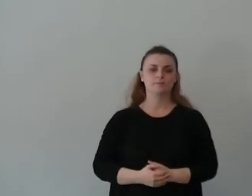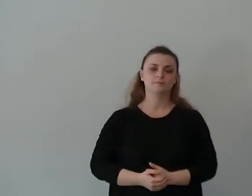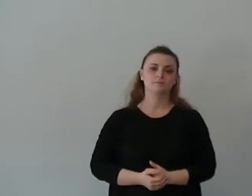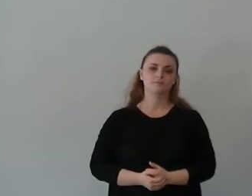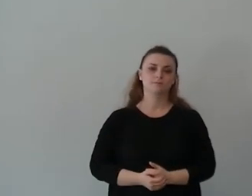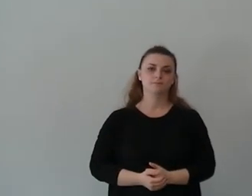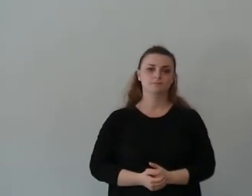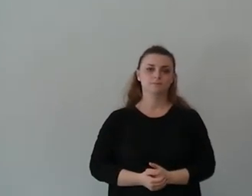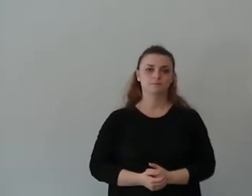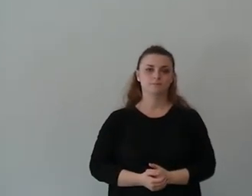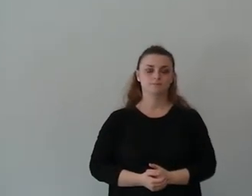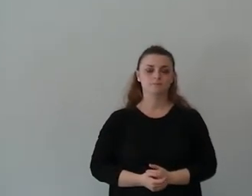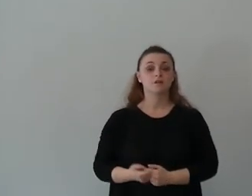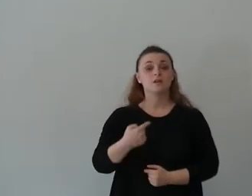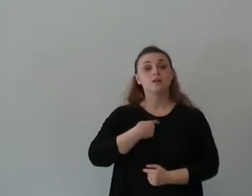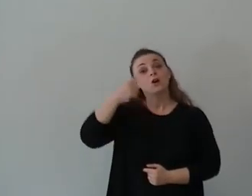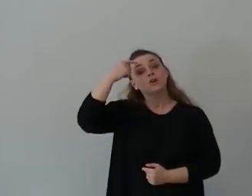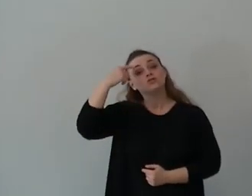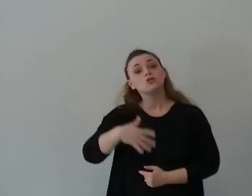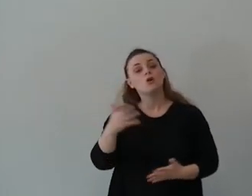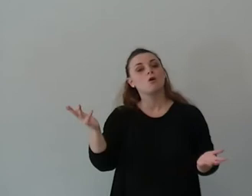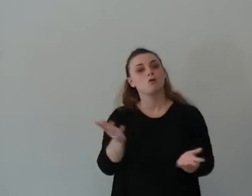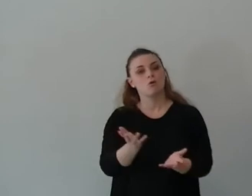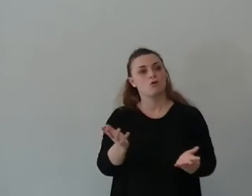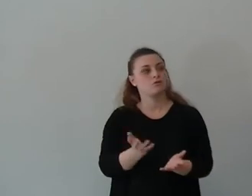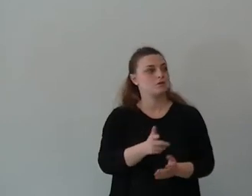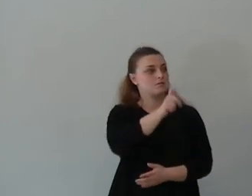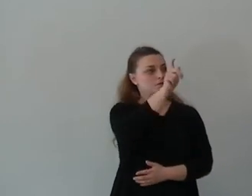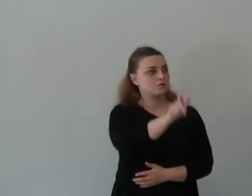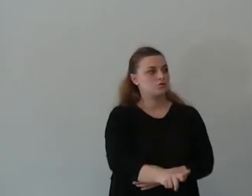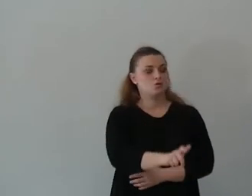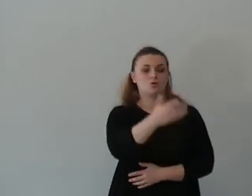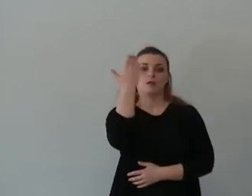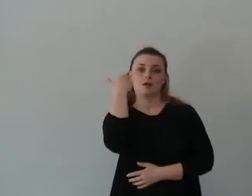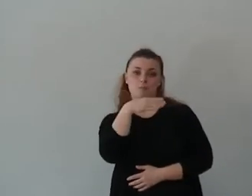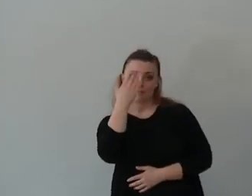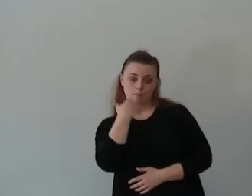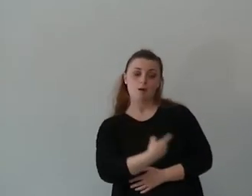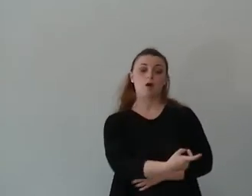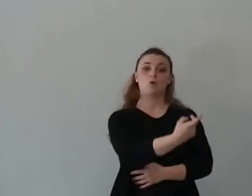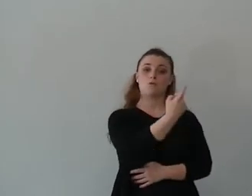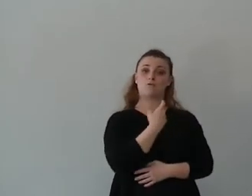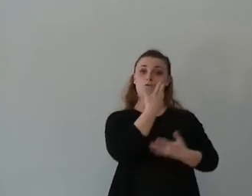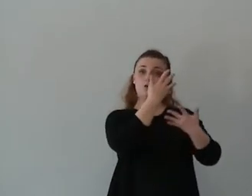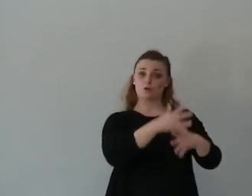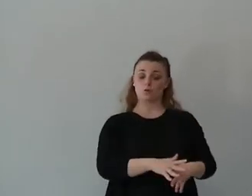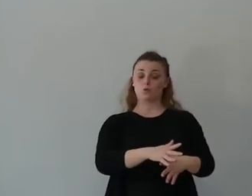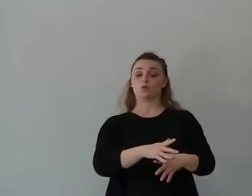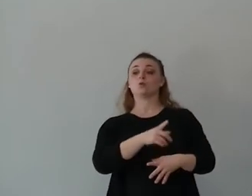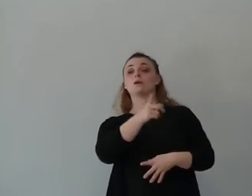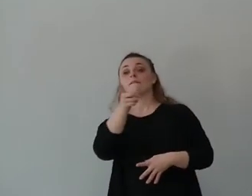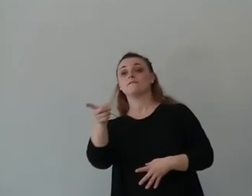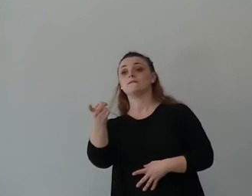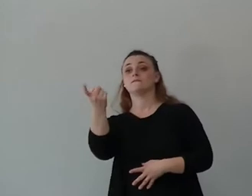sia quelli Paolo che sono venuti che quelli che non sono potuti venire stanno pregando per questa